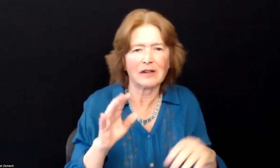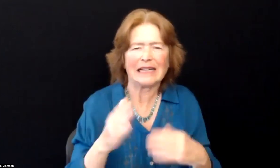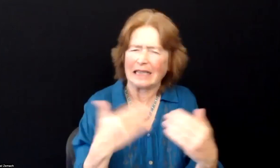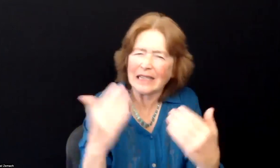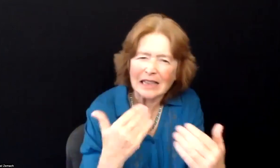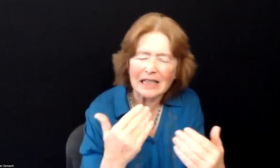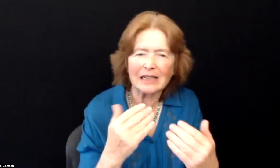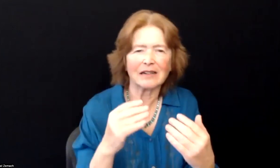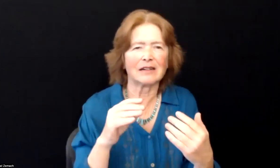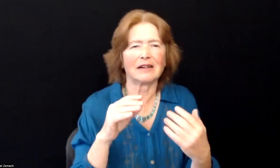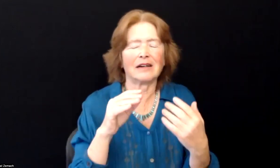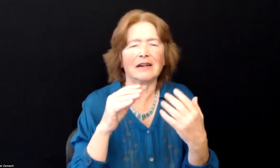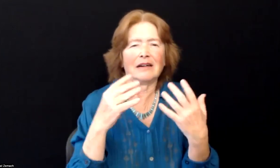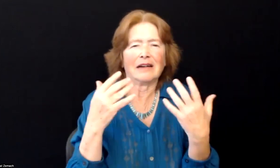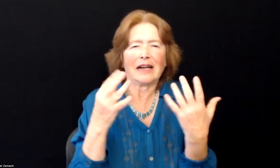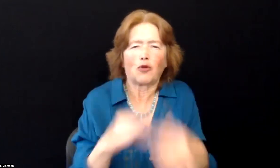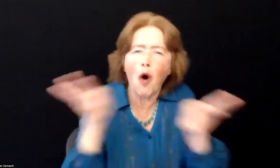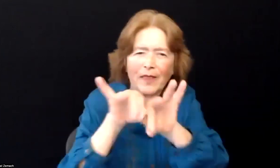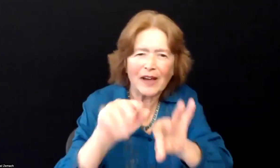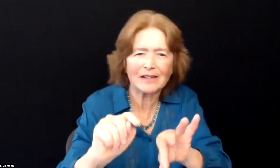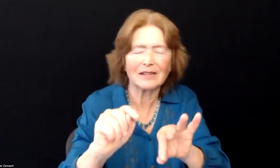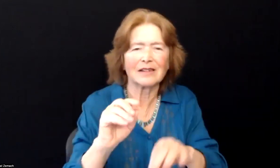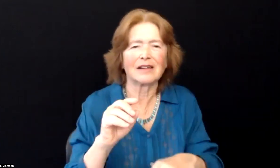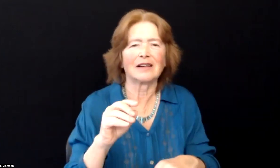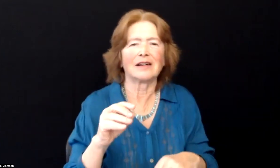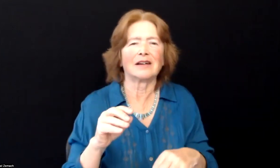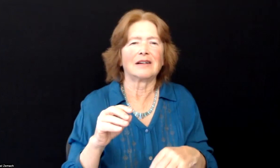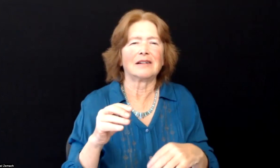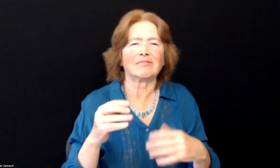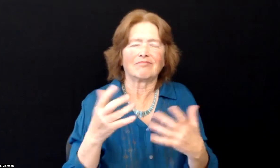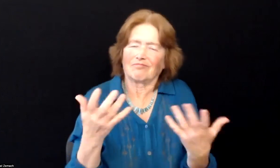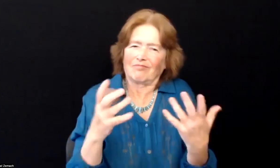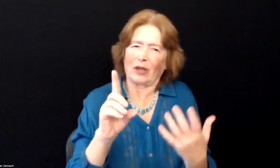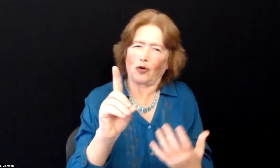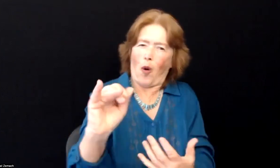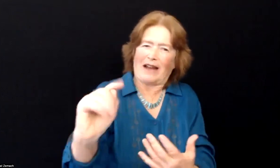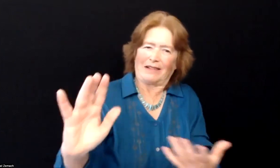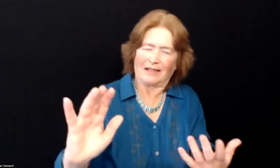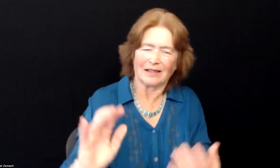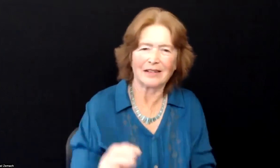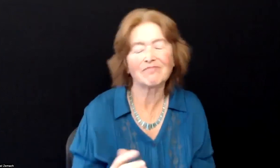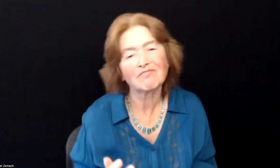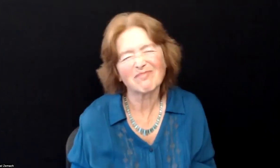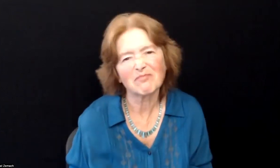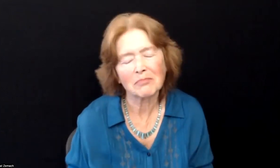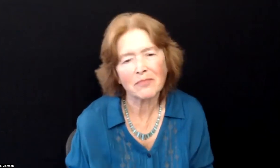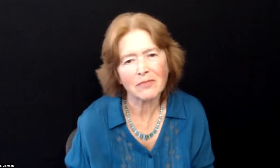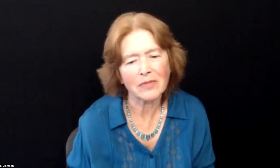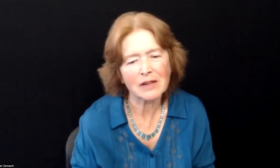language. It's worth learning. So do it. Yeah.